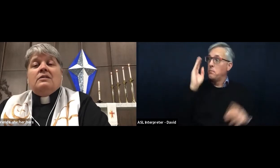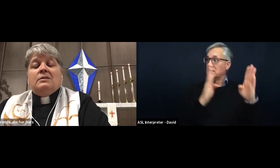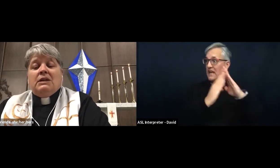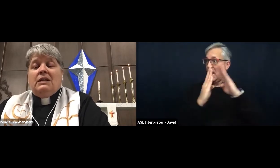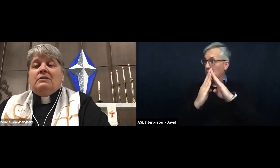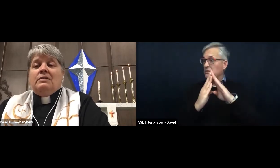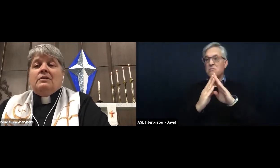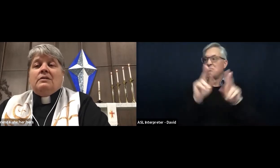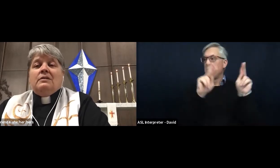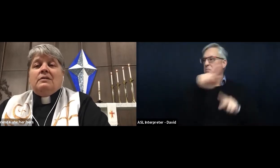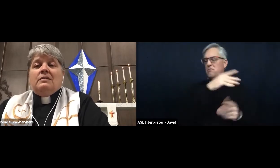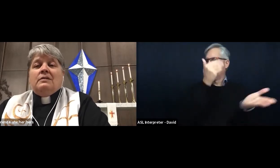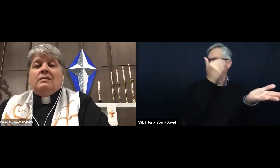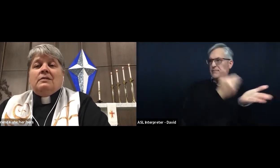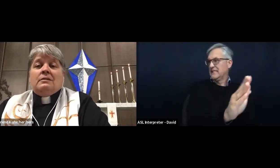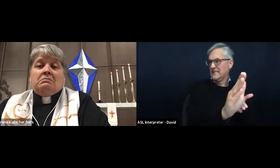were hard to believe.